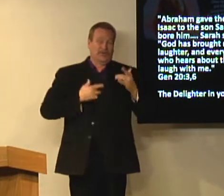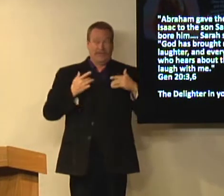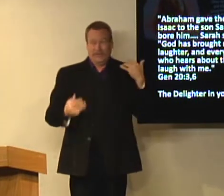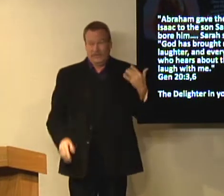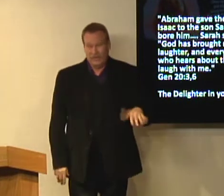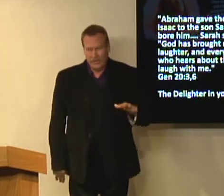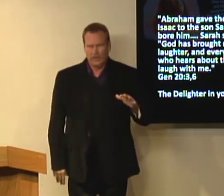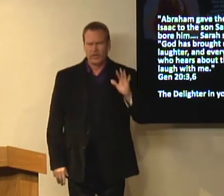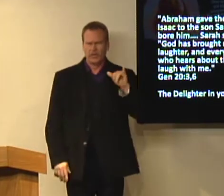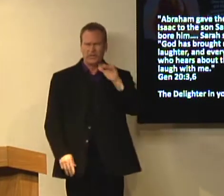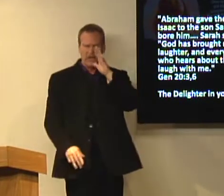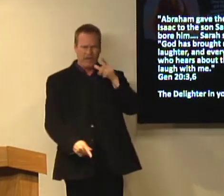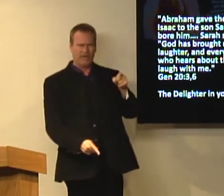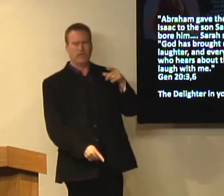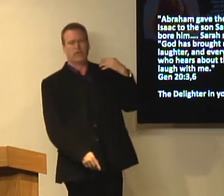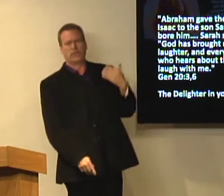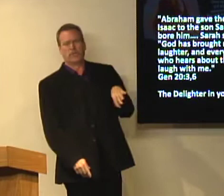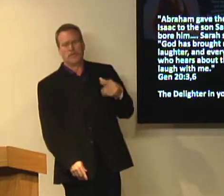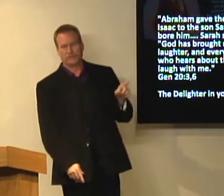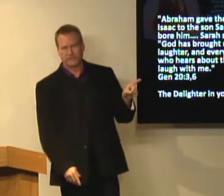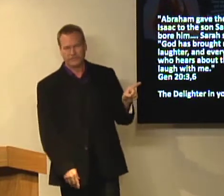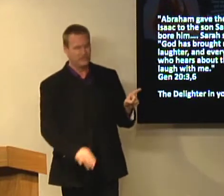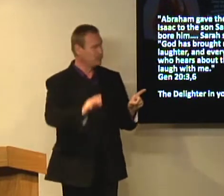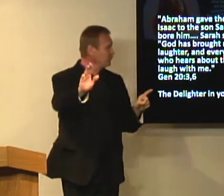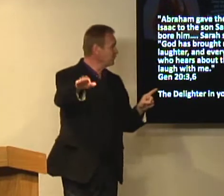She was filled with joy.